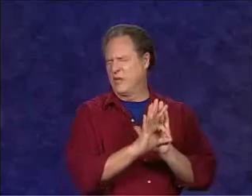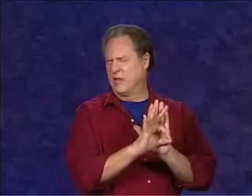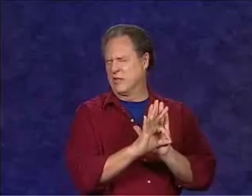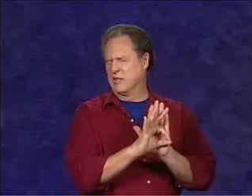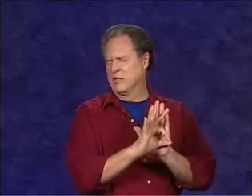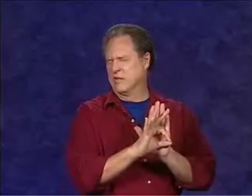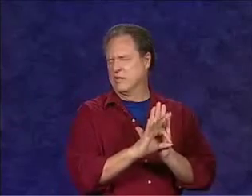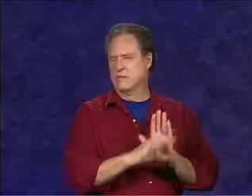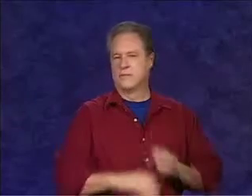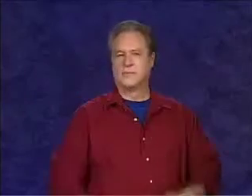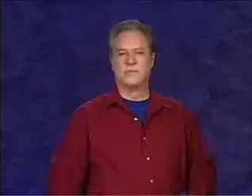flunk.